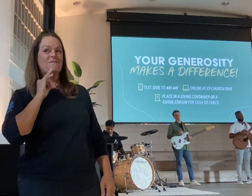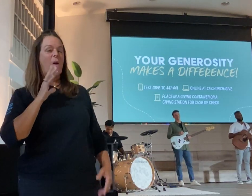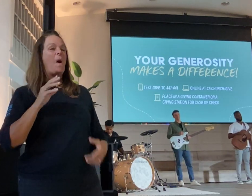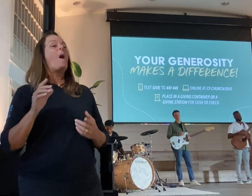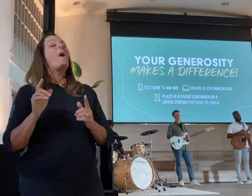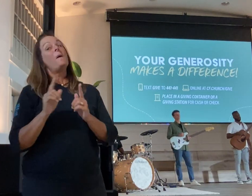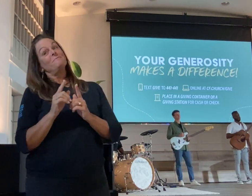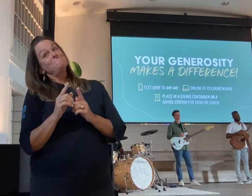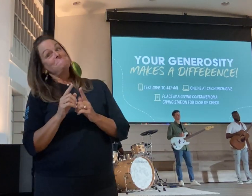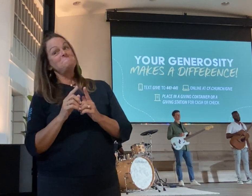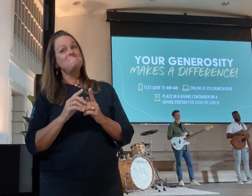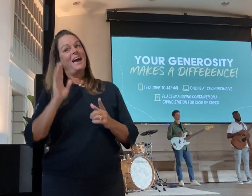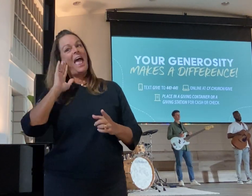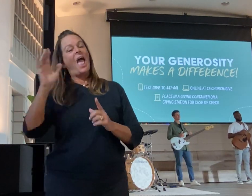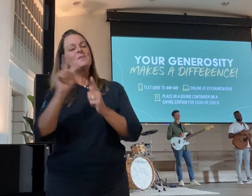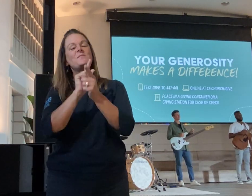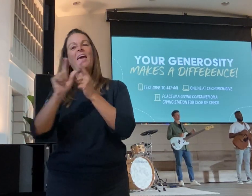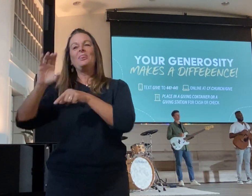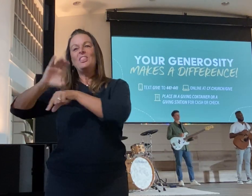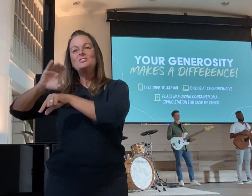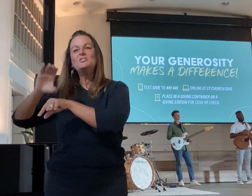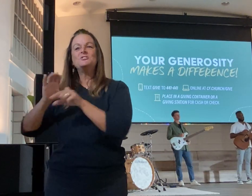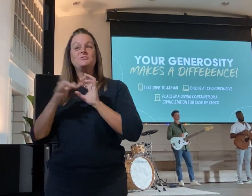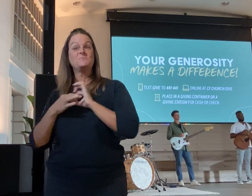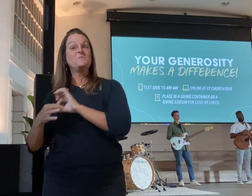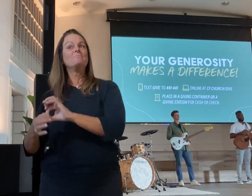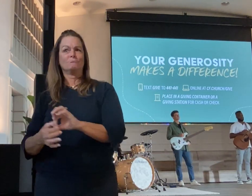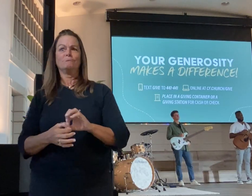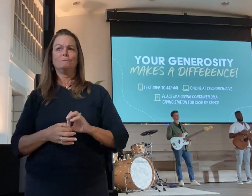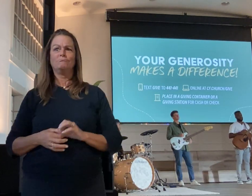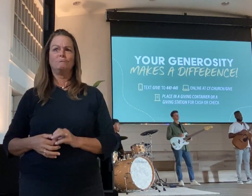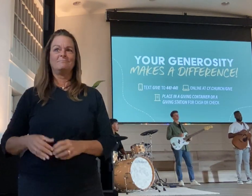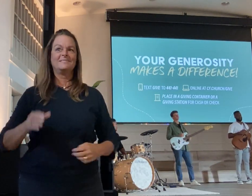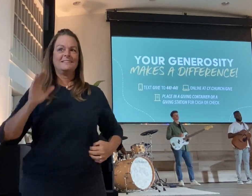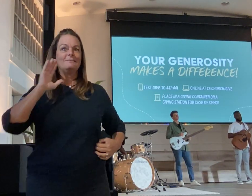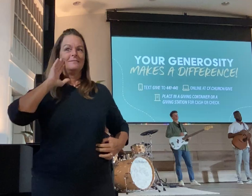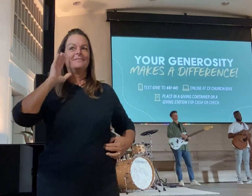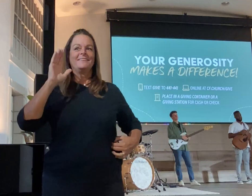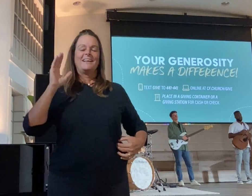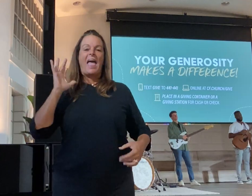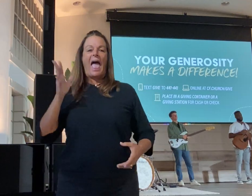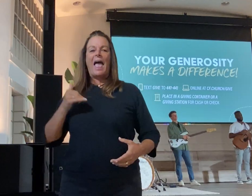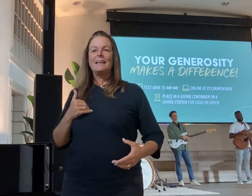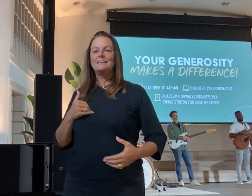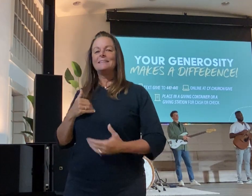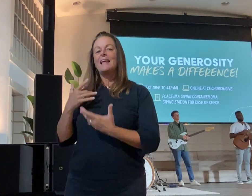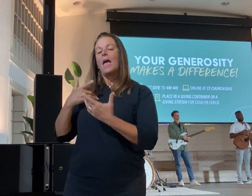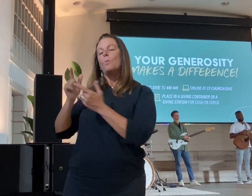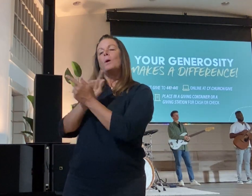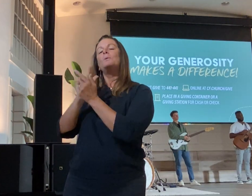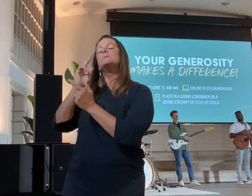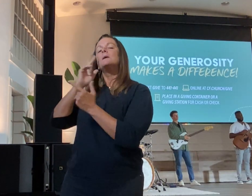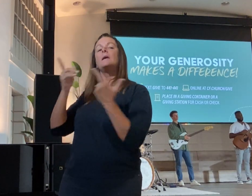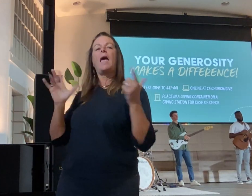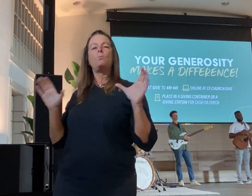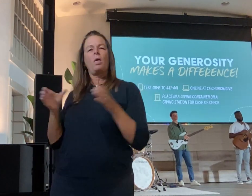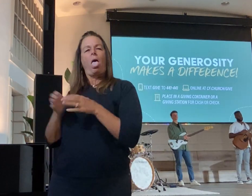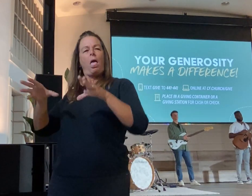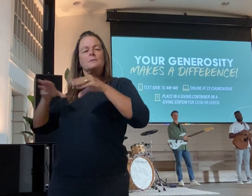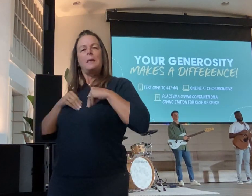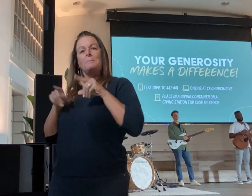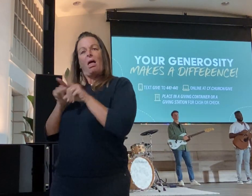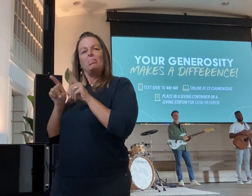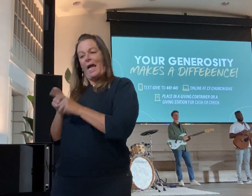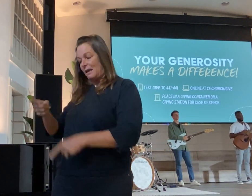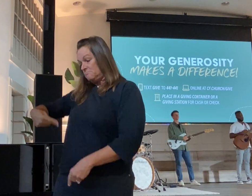doing in our church, through our church, and that we would reflect on the Macedonians' heart posture and go, hey,